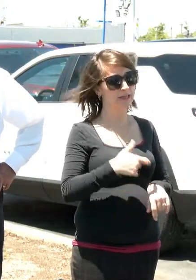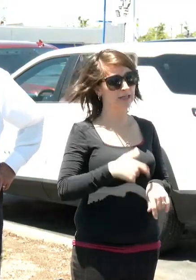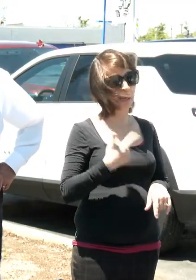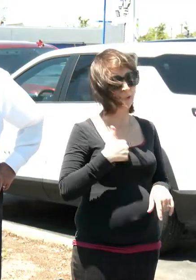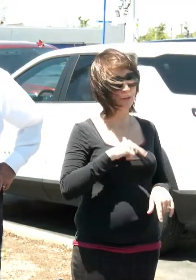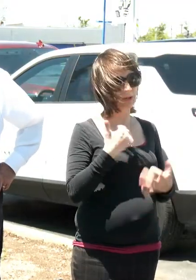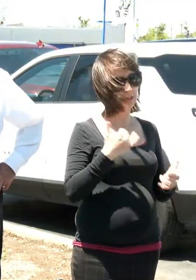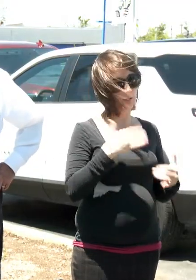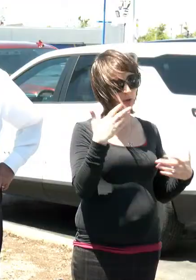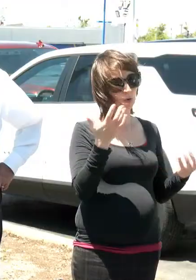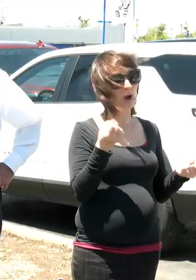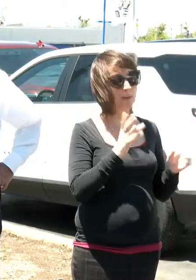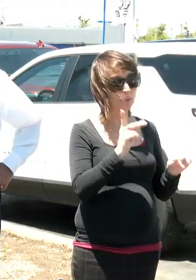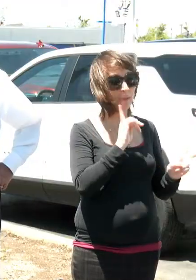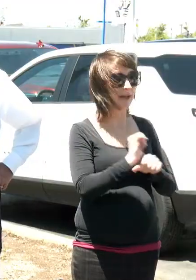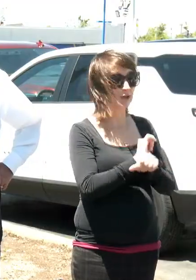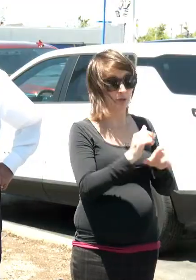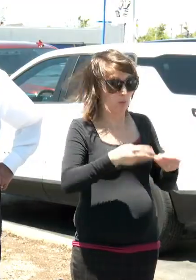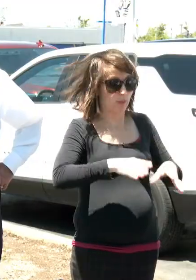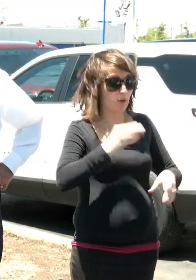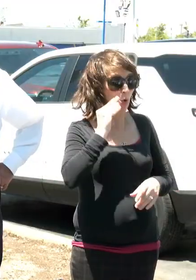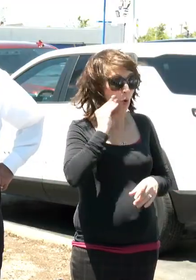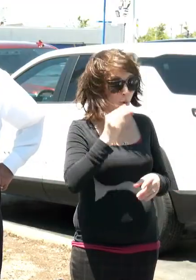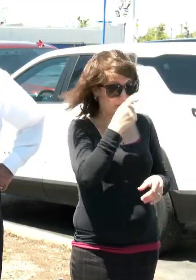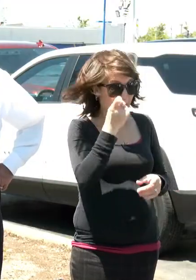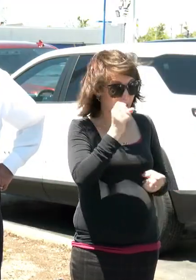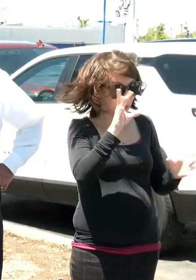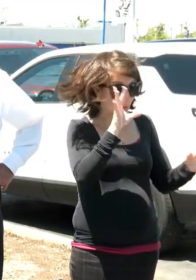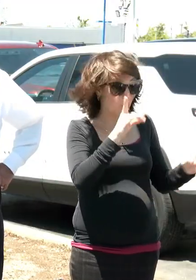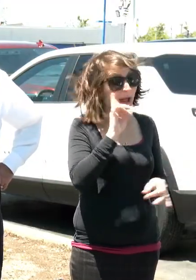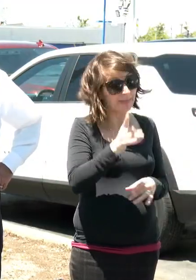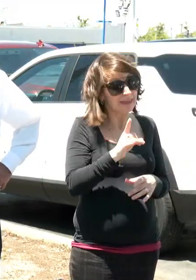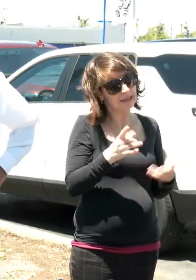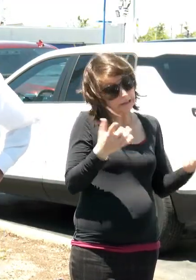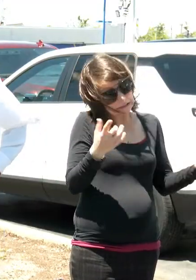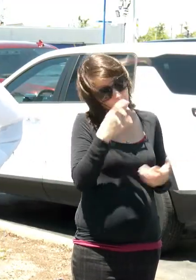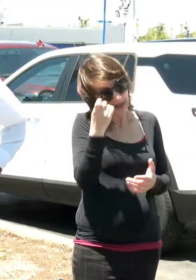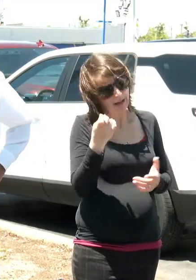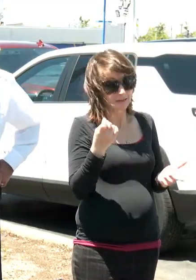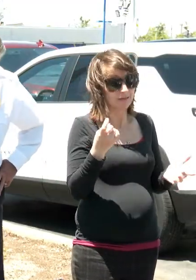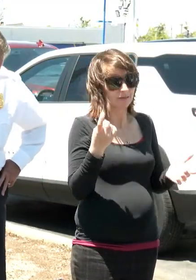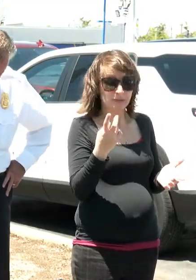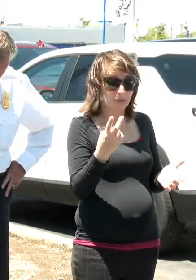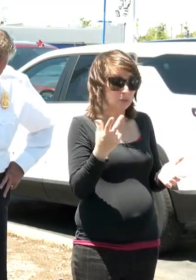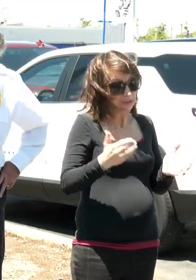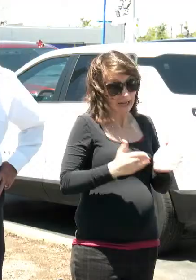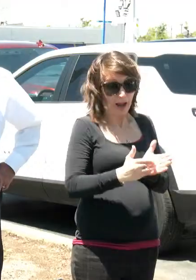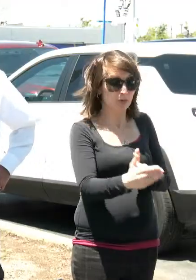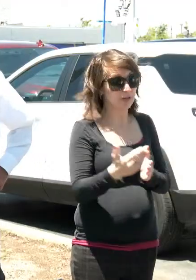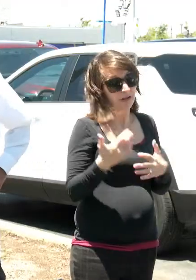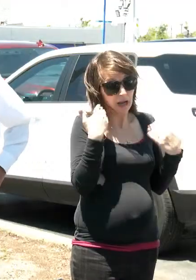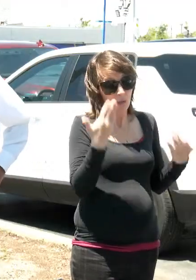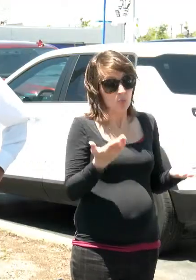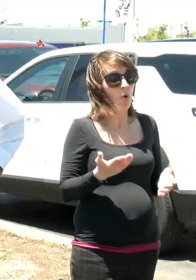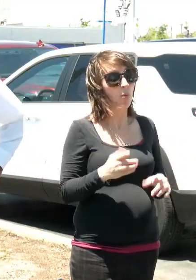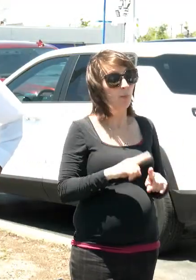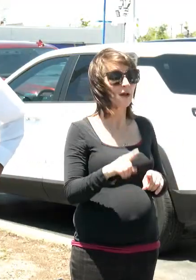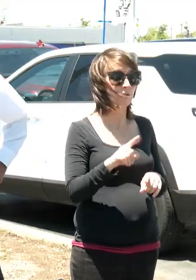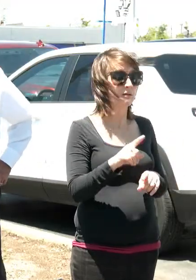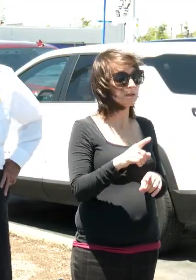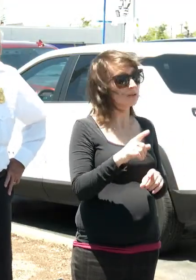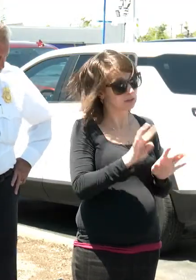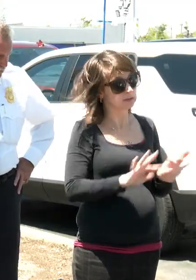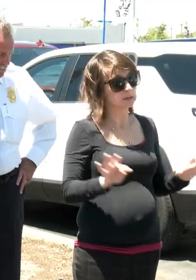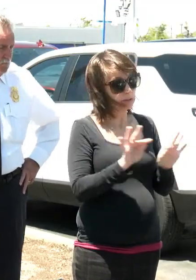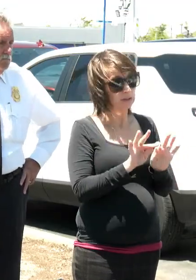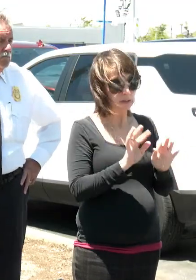people have been displaced. We don't. I would say my guess right now is thousands. It is truly, truly a lot. It is a very, very significant